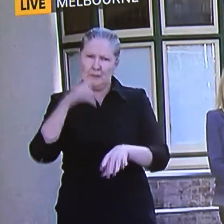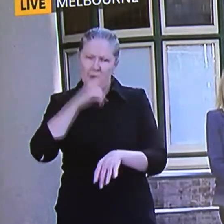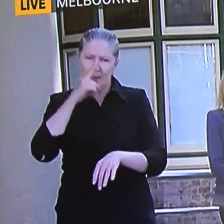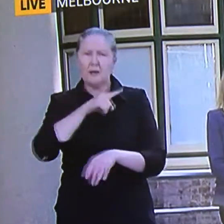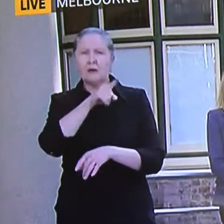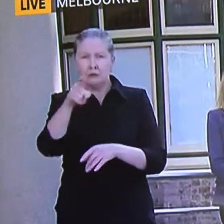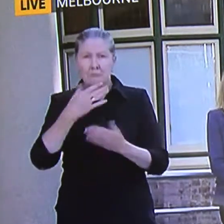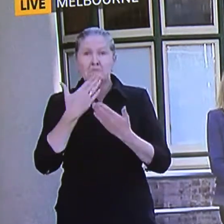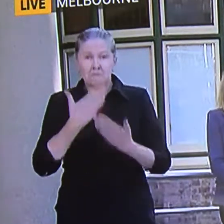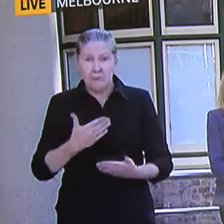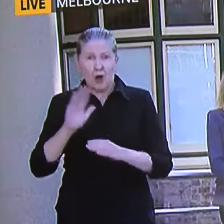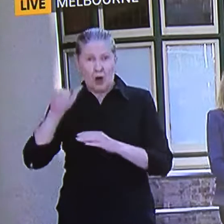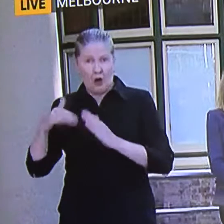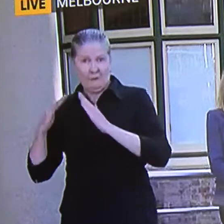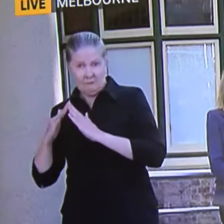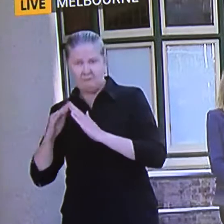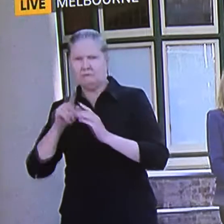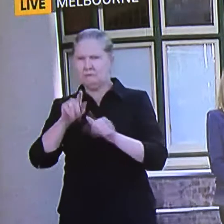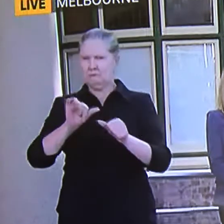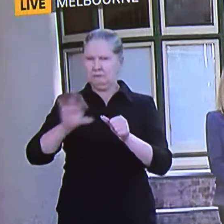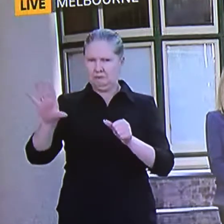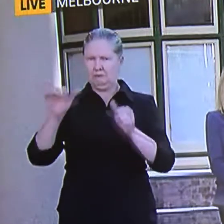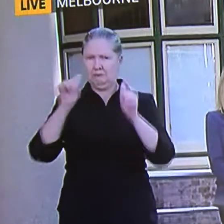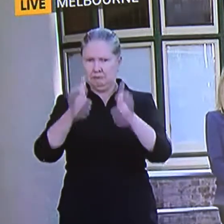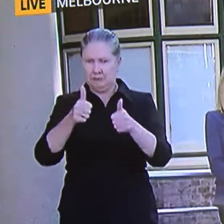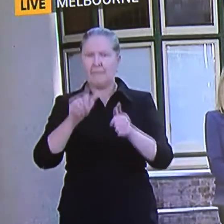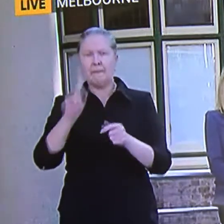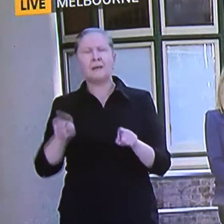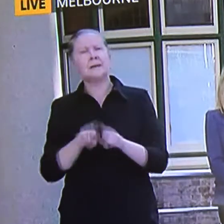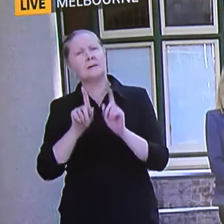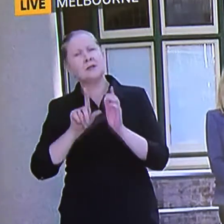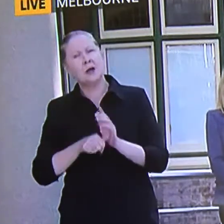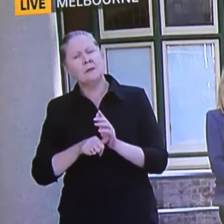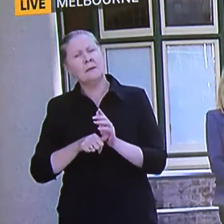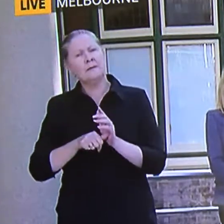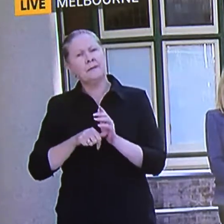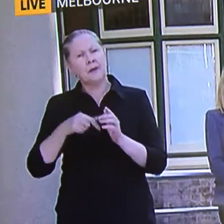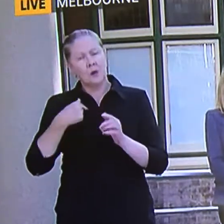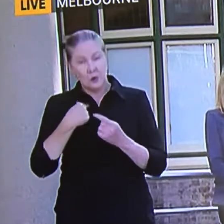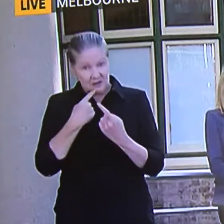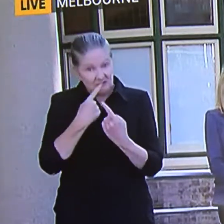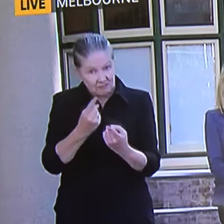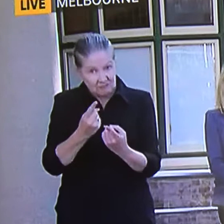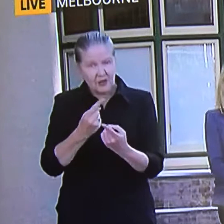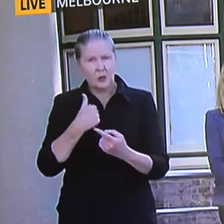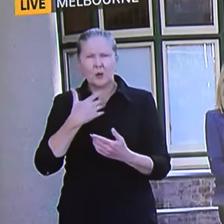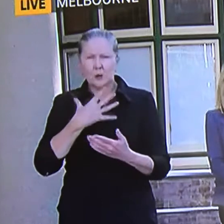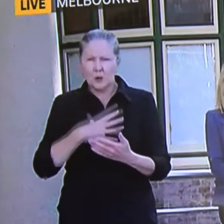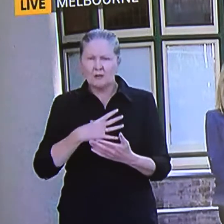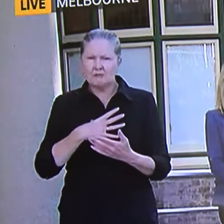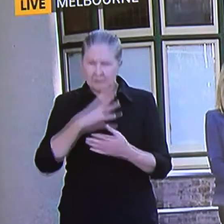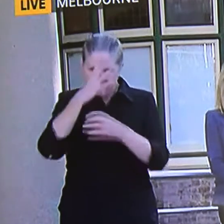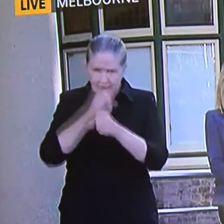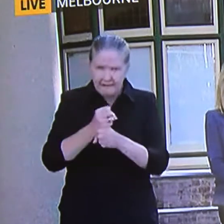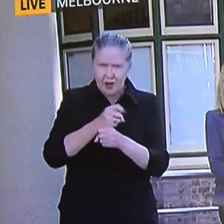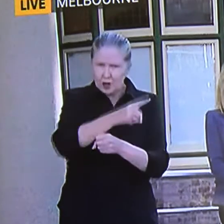and they've responded magnificently. At the same time, we have also said we want to trust Australians